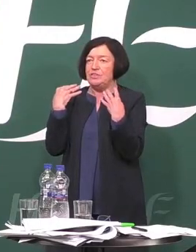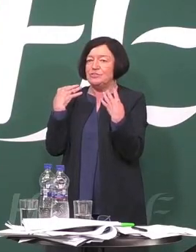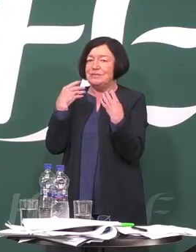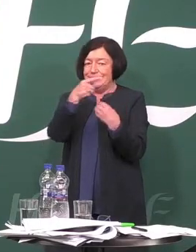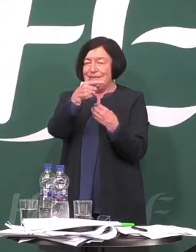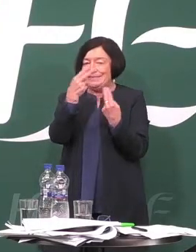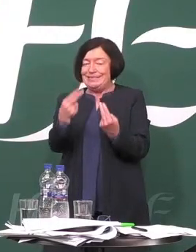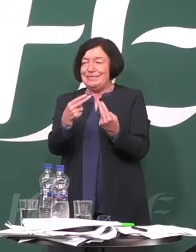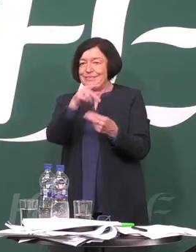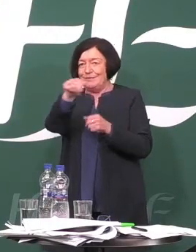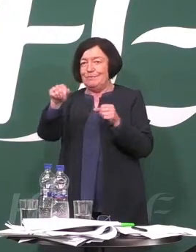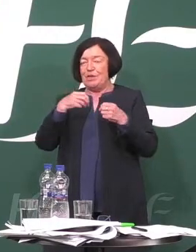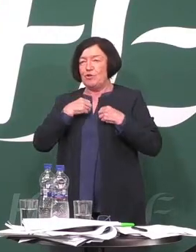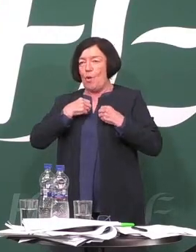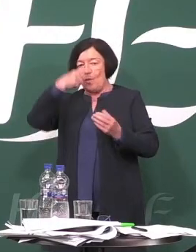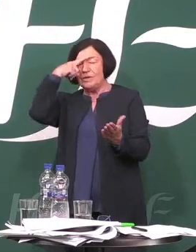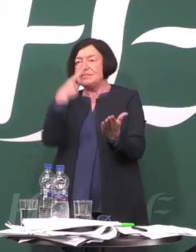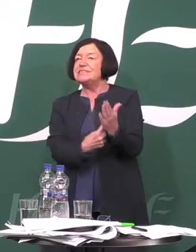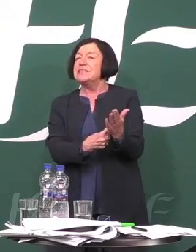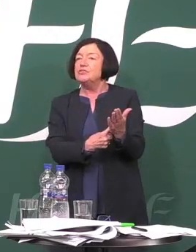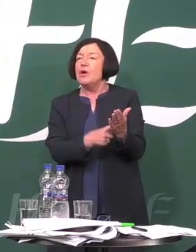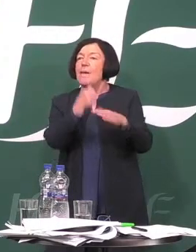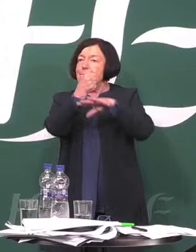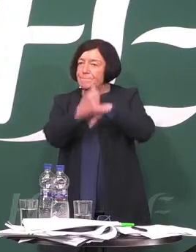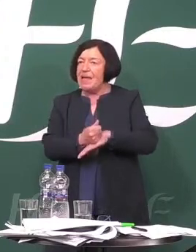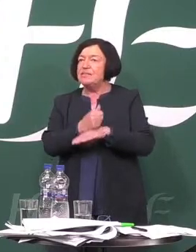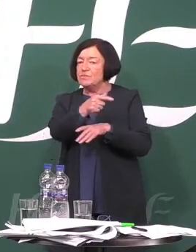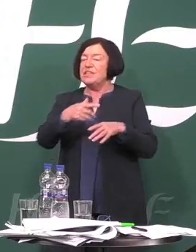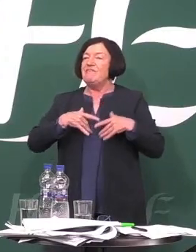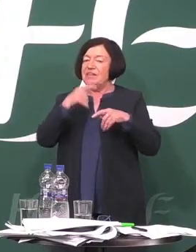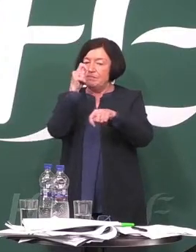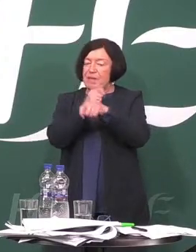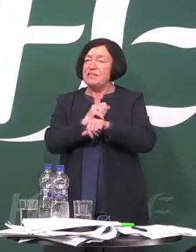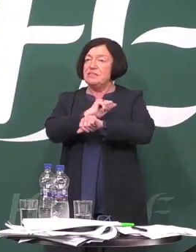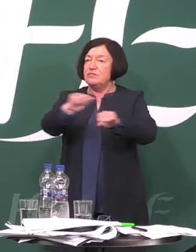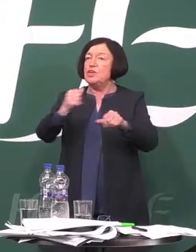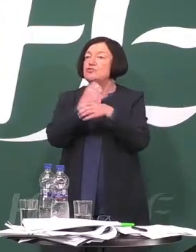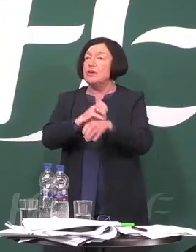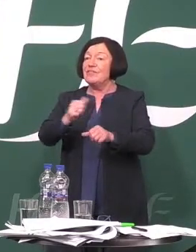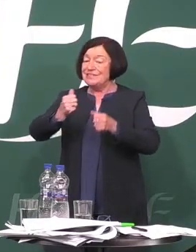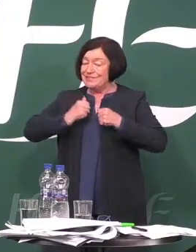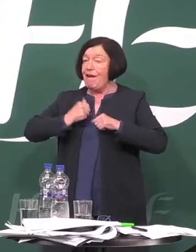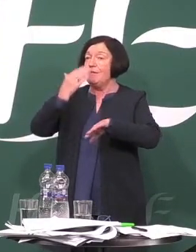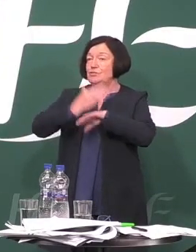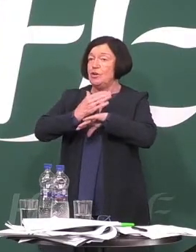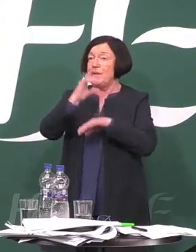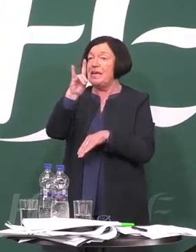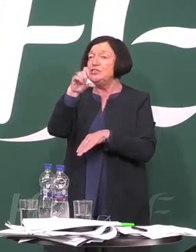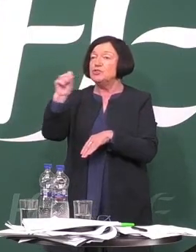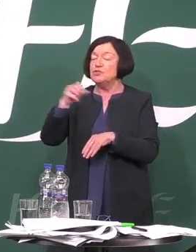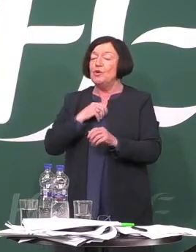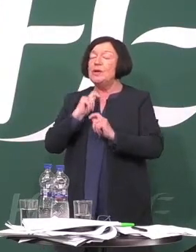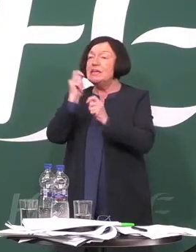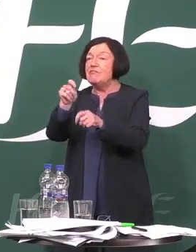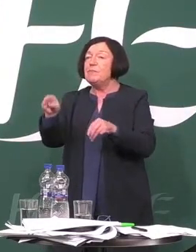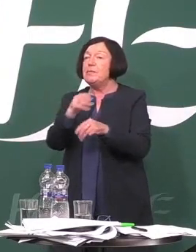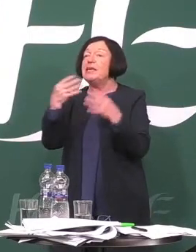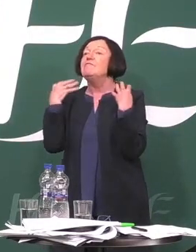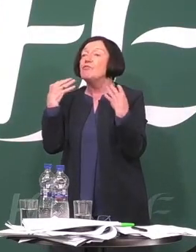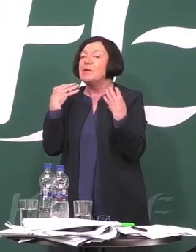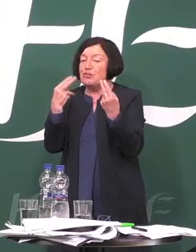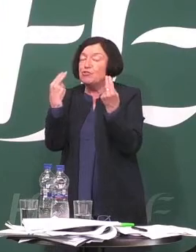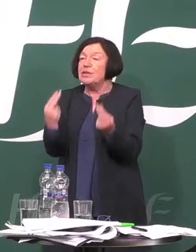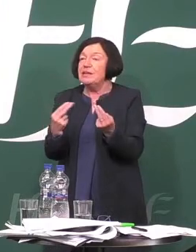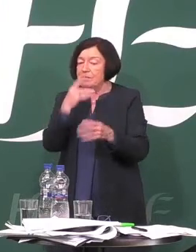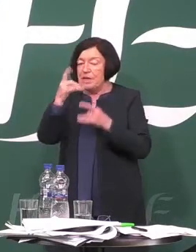need to make their own decision based on what they feel is best for their child. And that's our job in the HSE, is to give people the information they